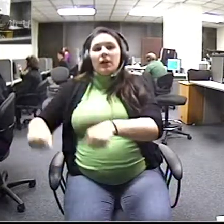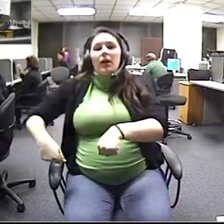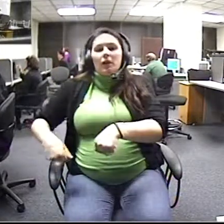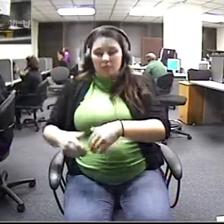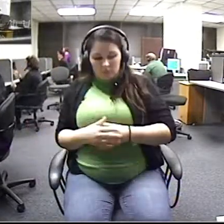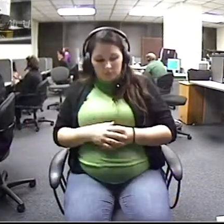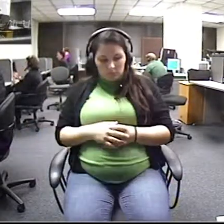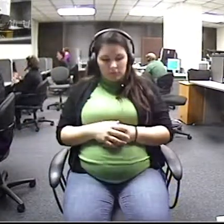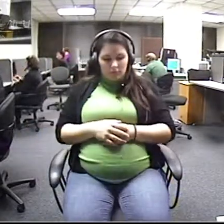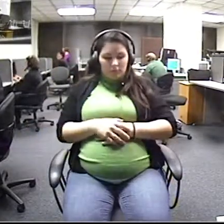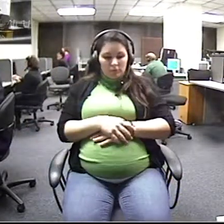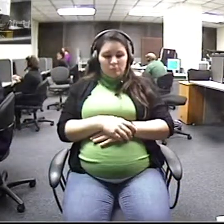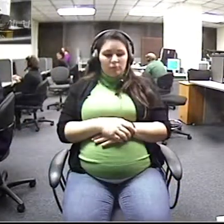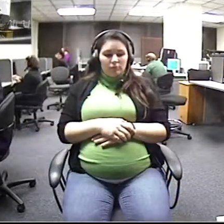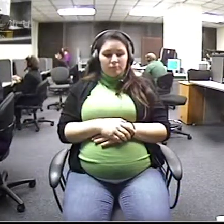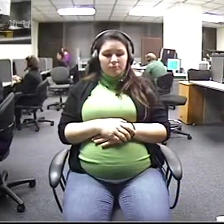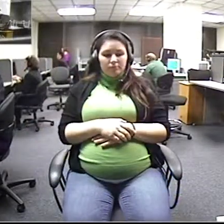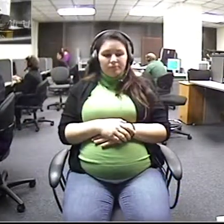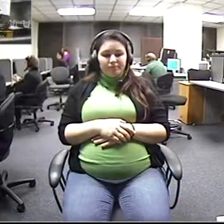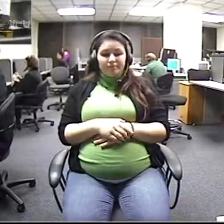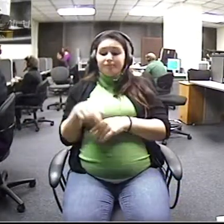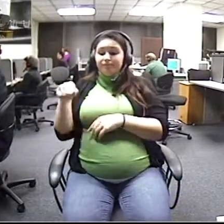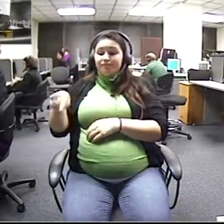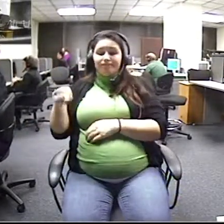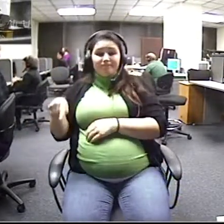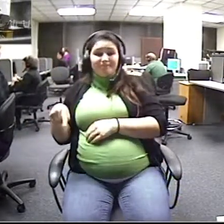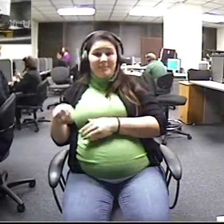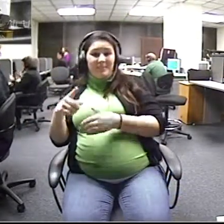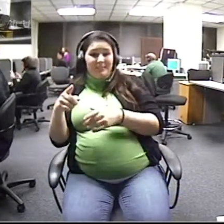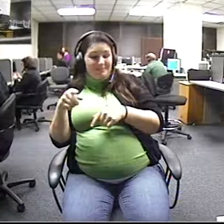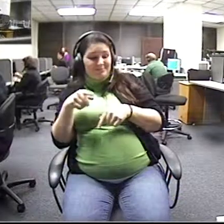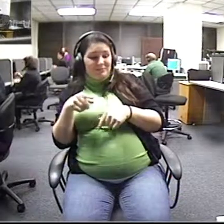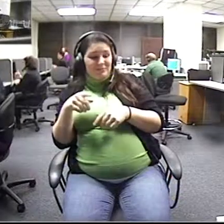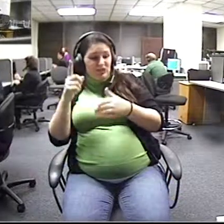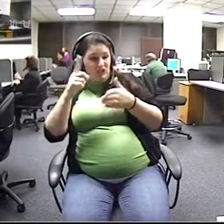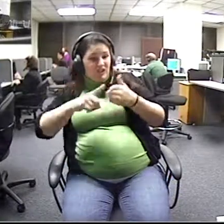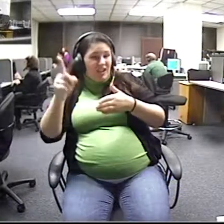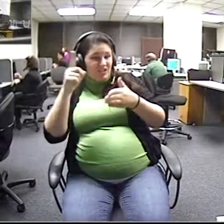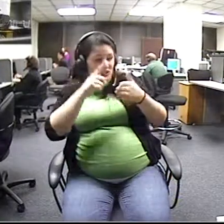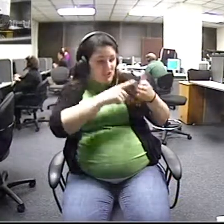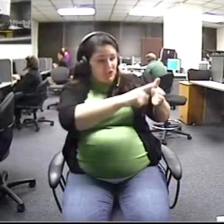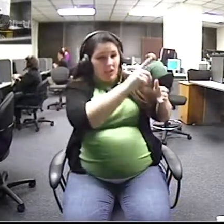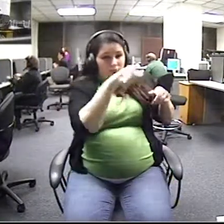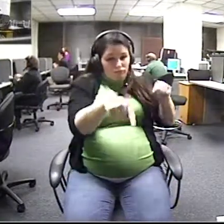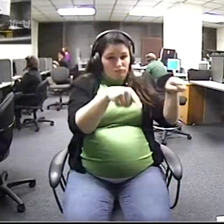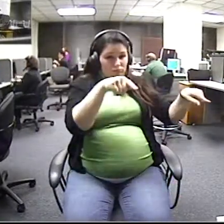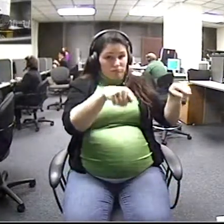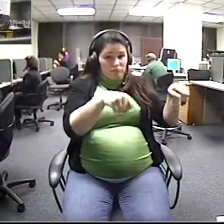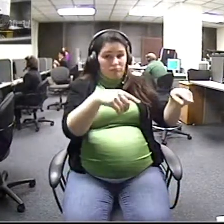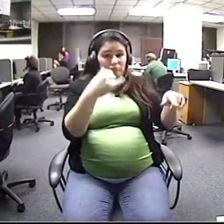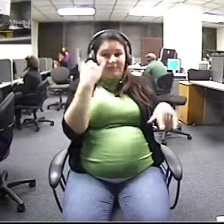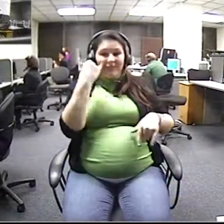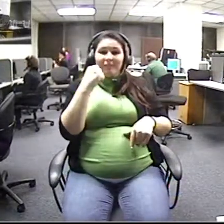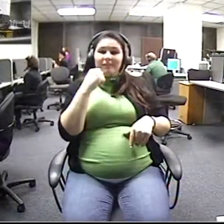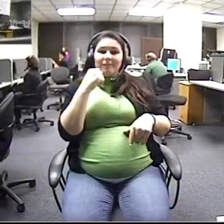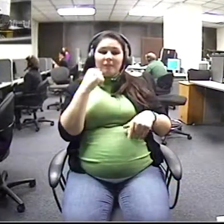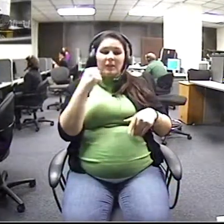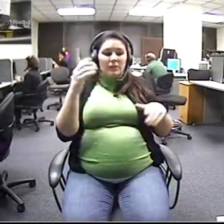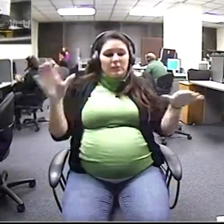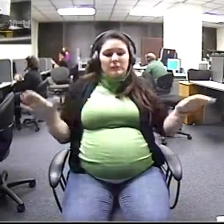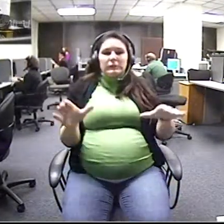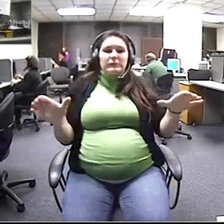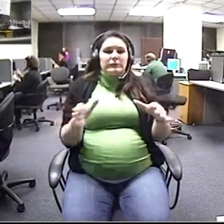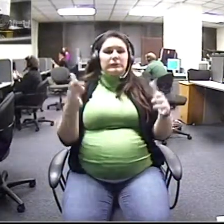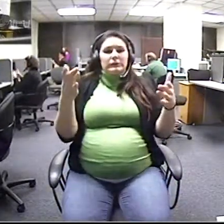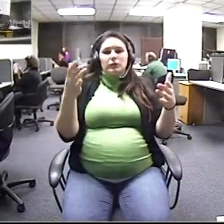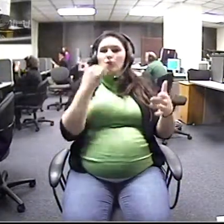The judiciary can check the other 2 branches by declaring acts of Congress and acts of the President unconstitutional. In other